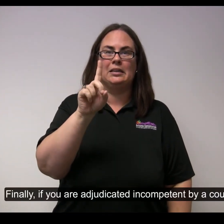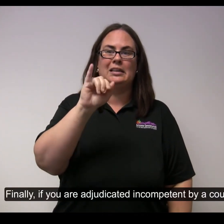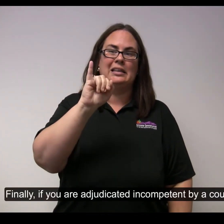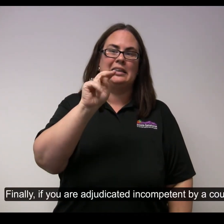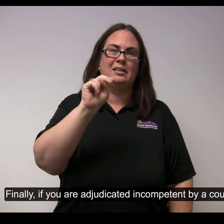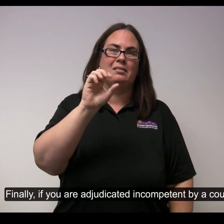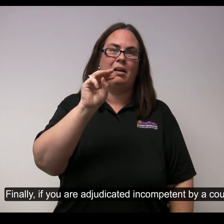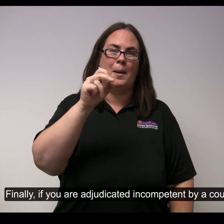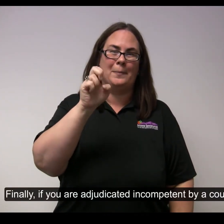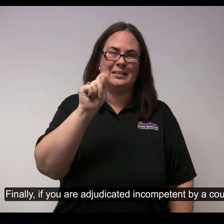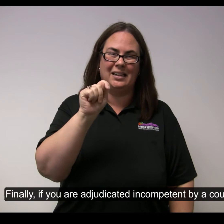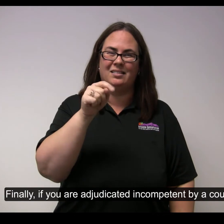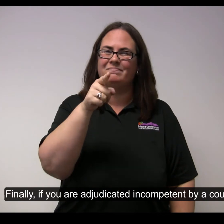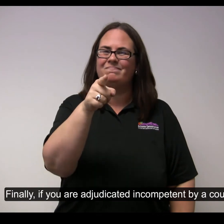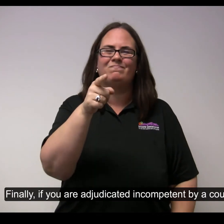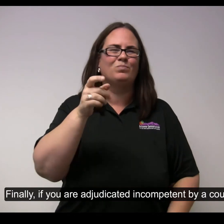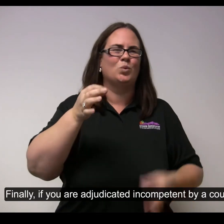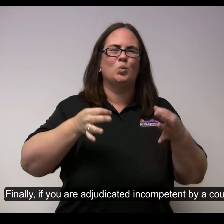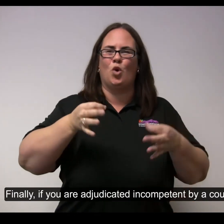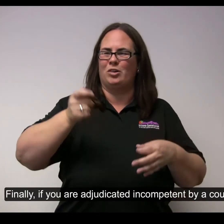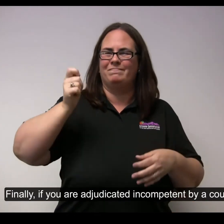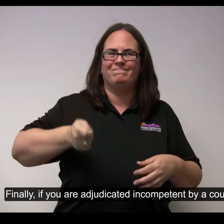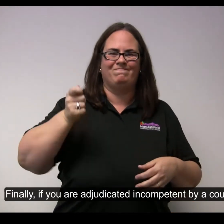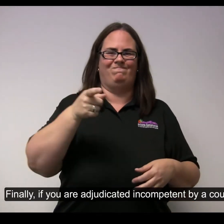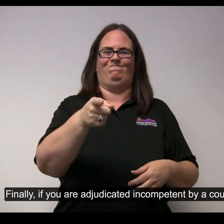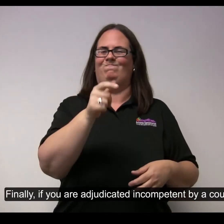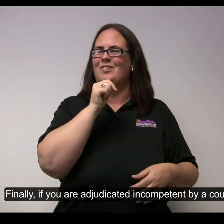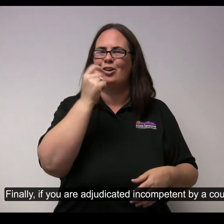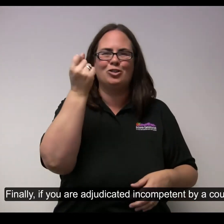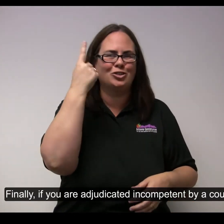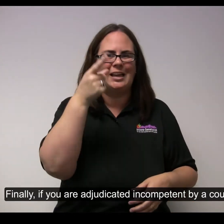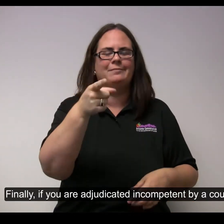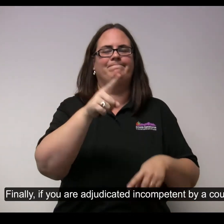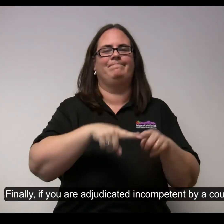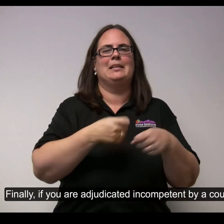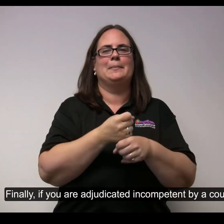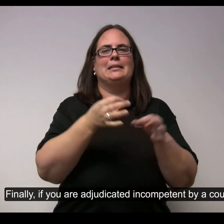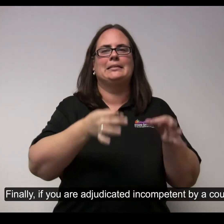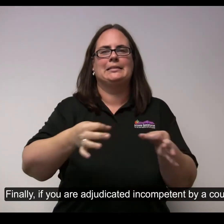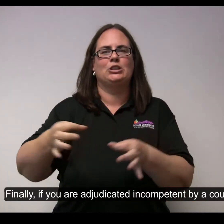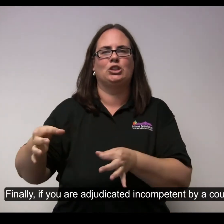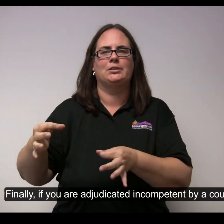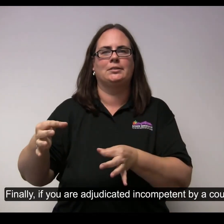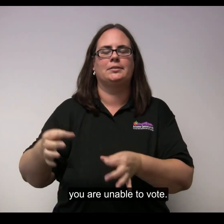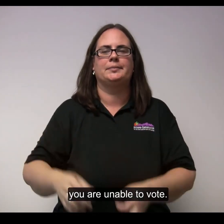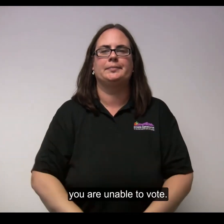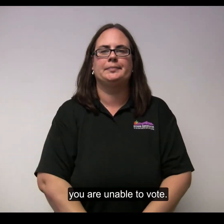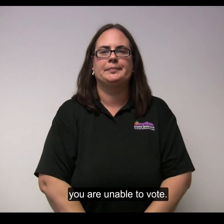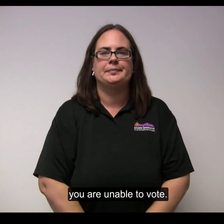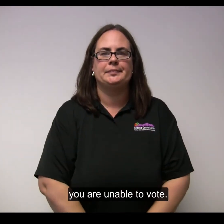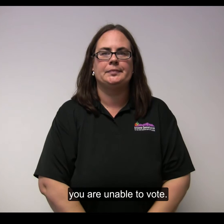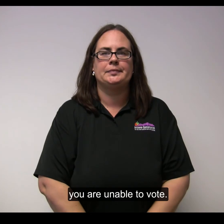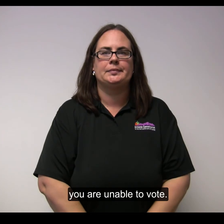Finally, if you are adjudicated incompetent by a court, you are unable to vote.